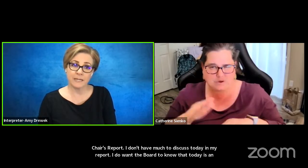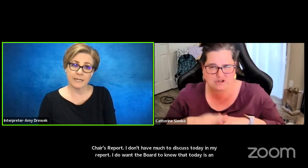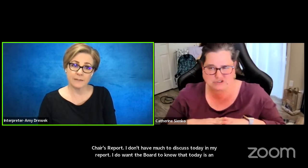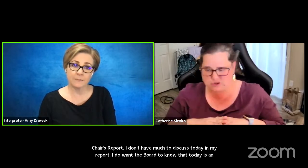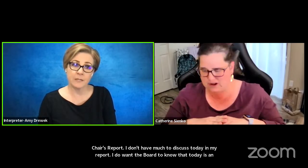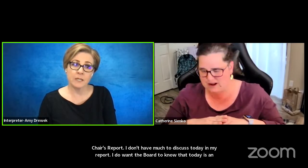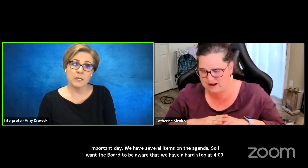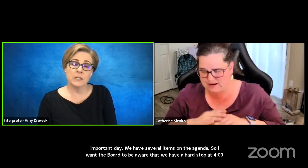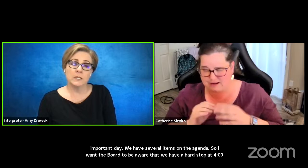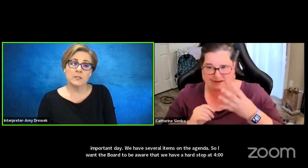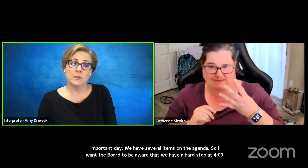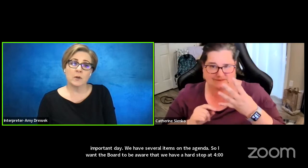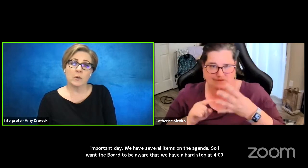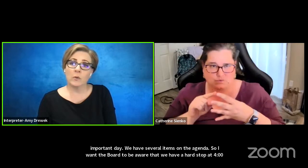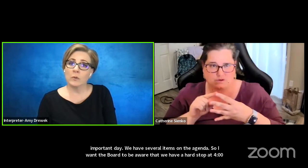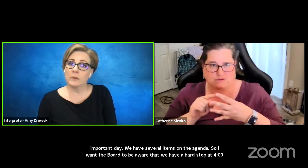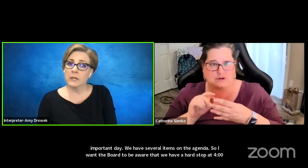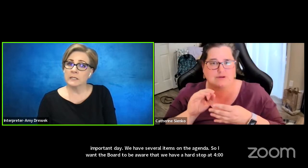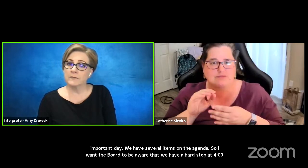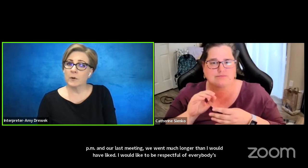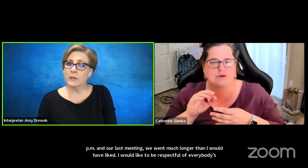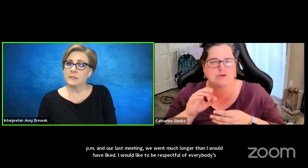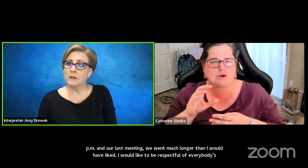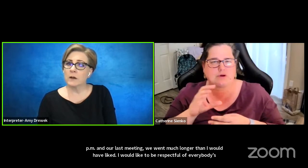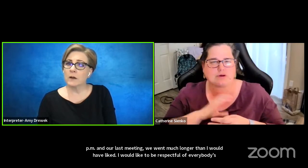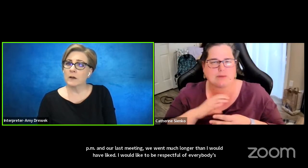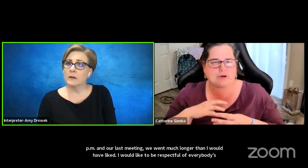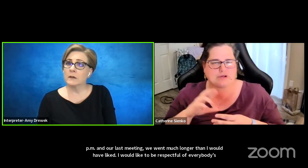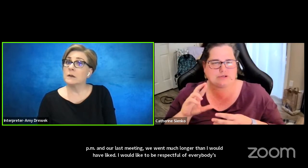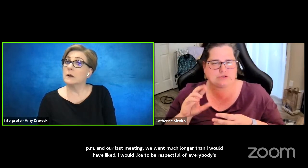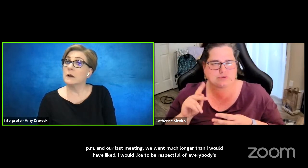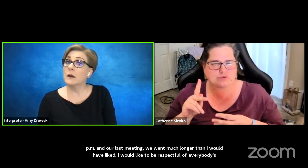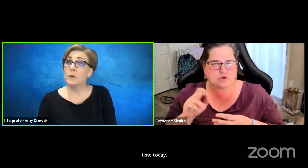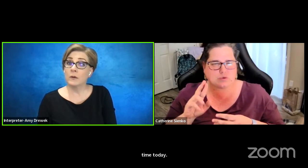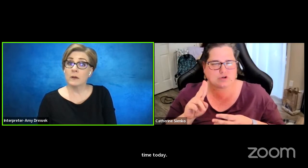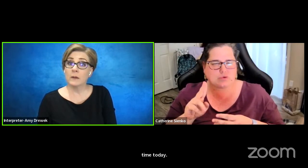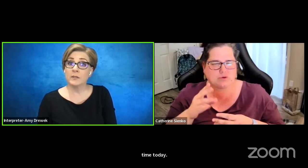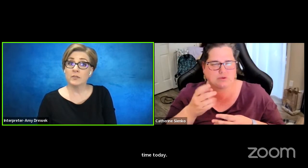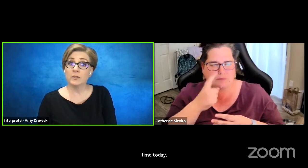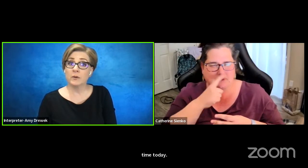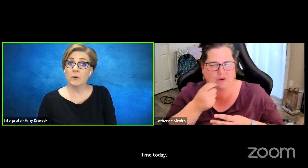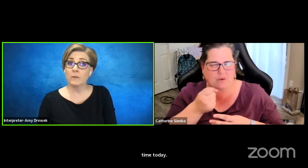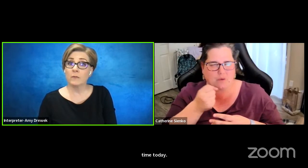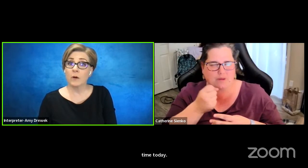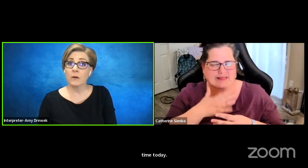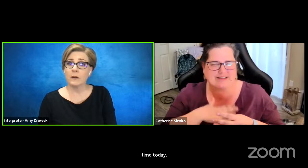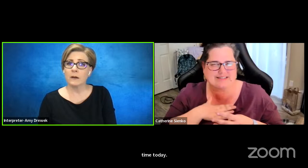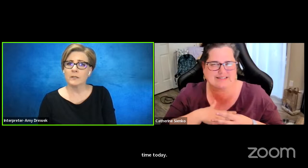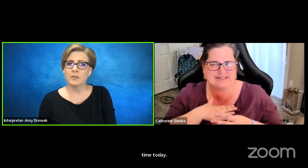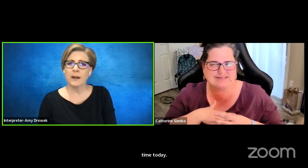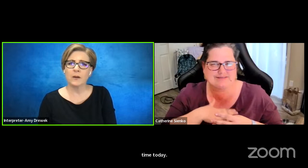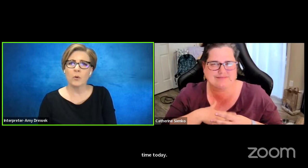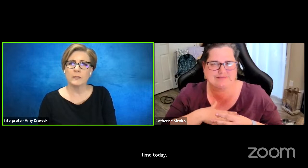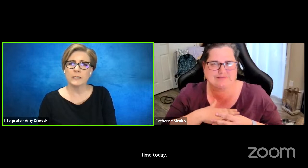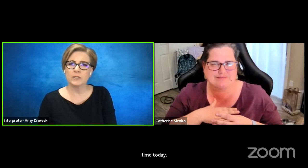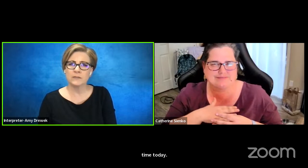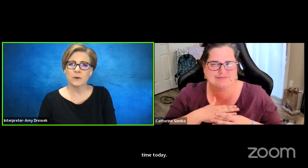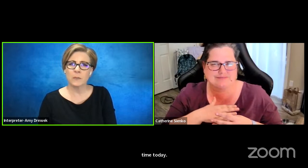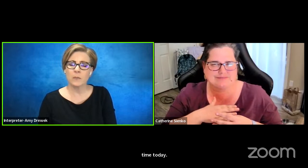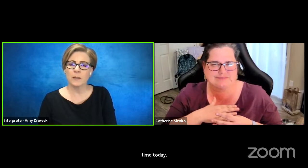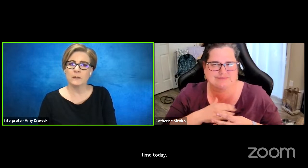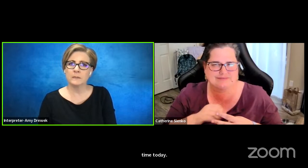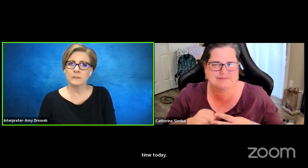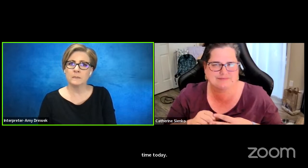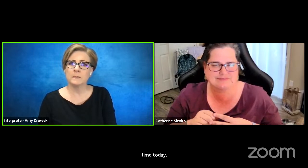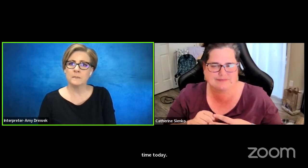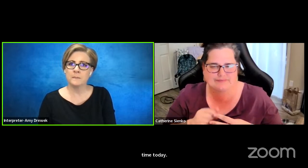over for our next meeting. So let's focus on, oh, Commissioner O'Rourke, do you mind